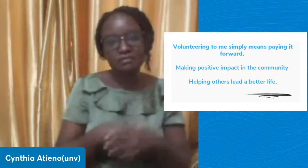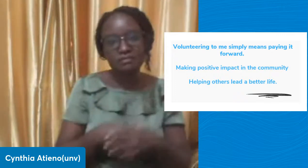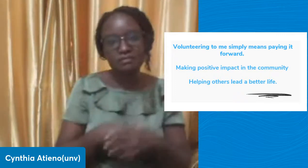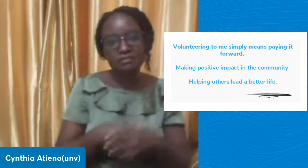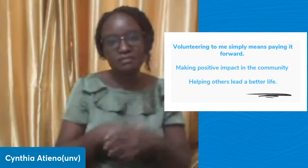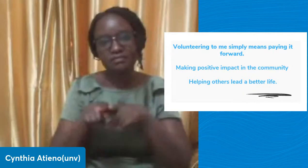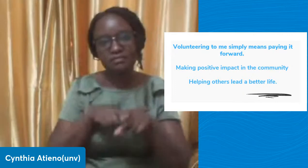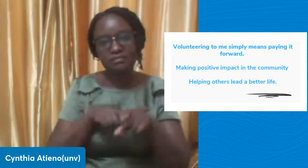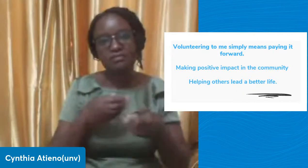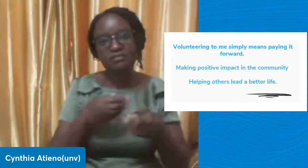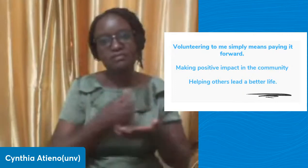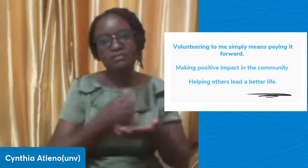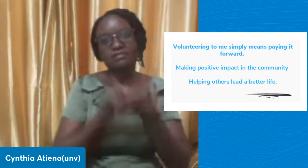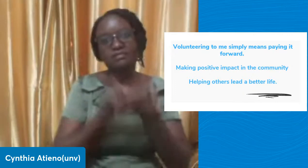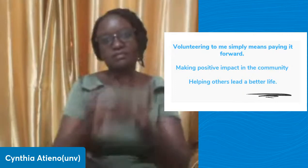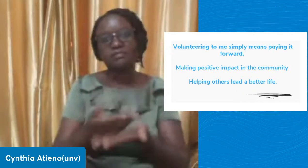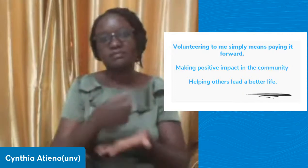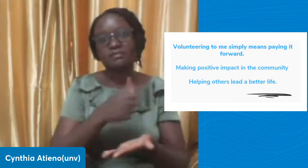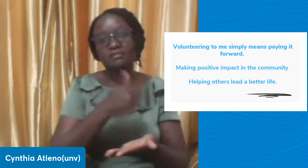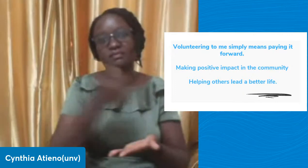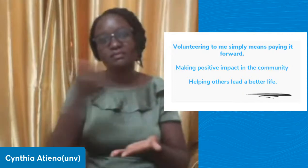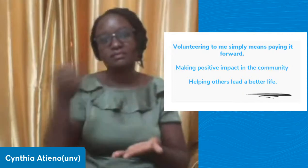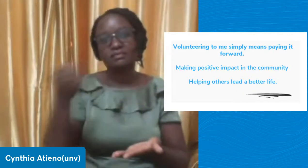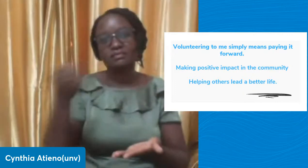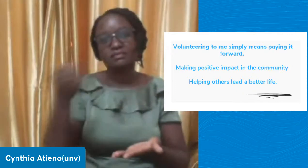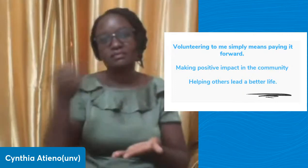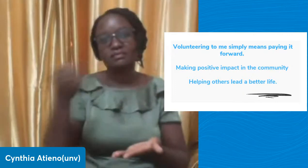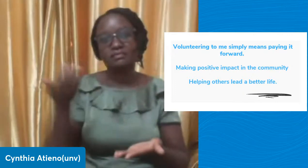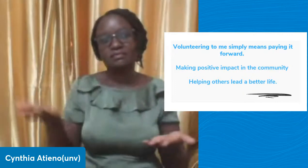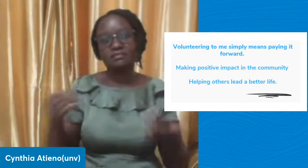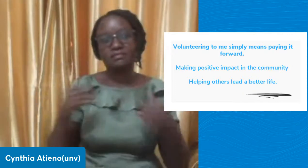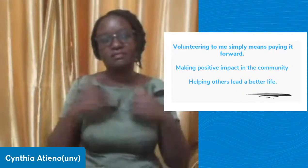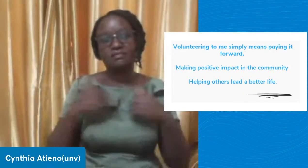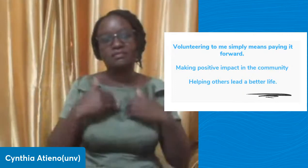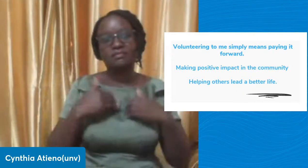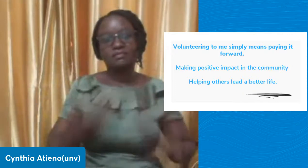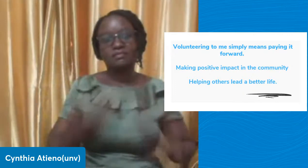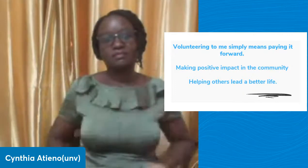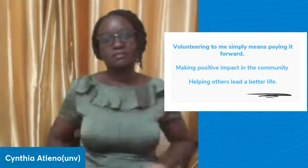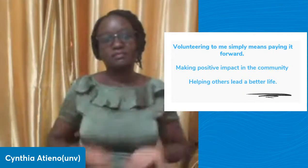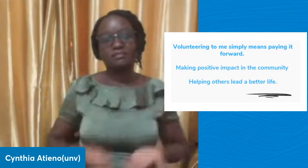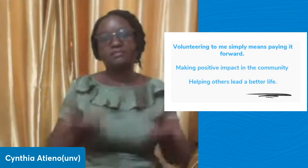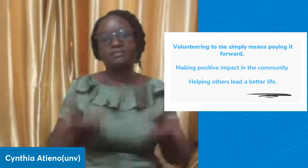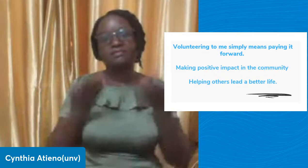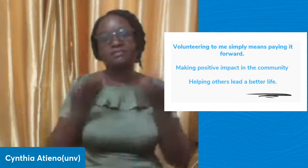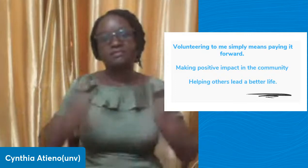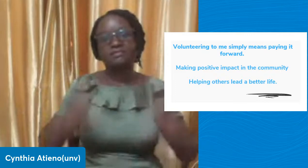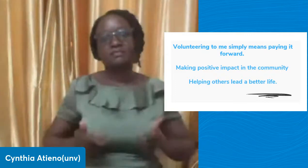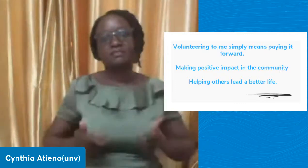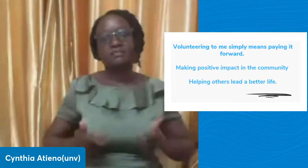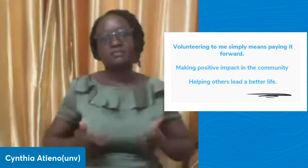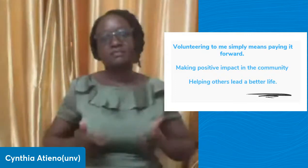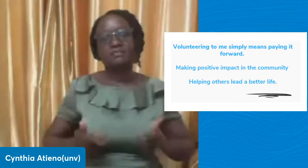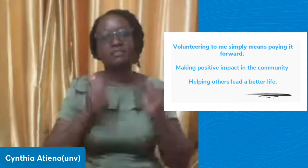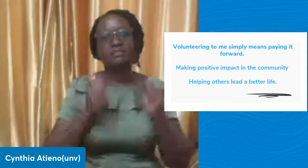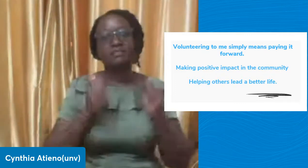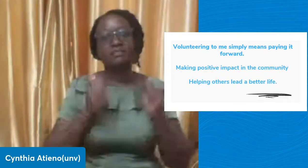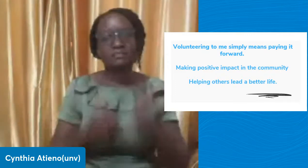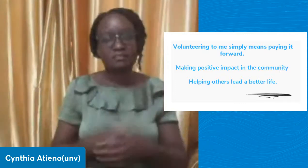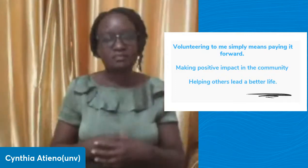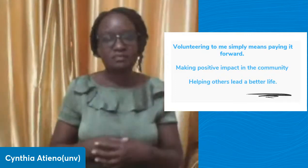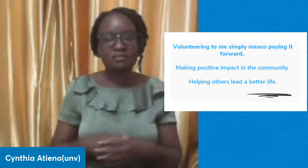those around you and seeing that systems around you are better and effective. And basically, to sum it all